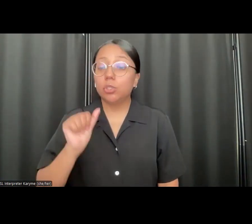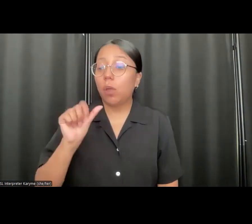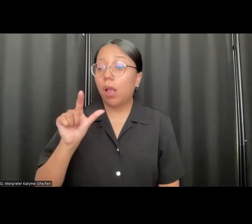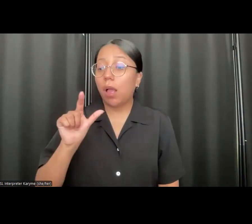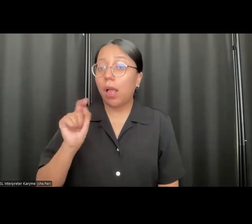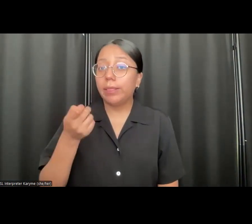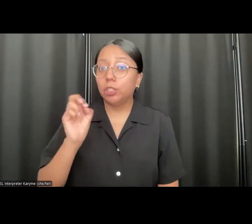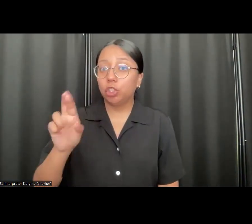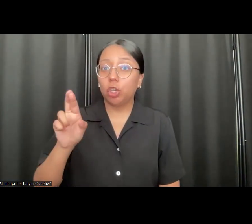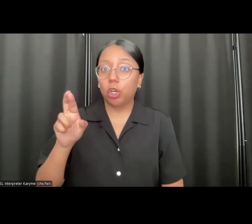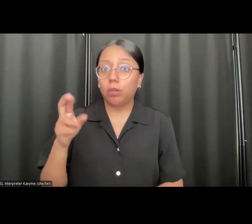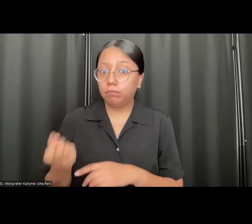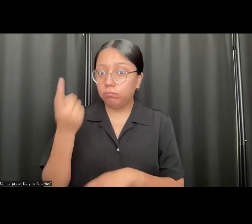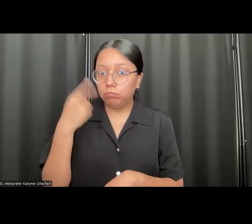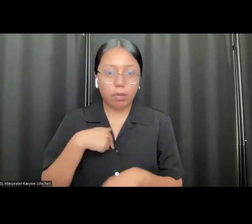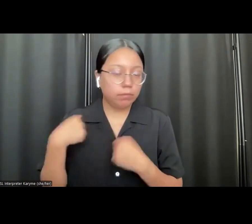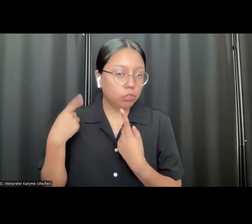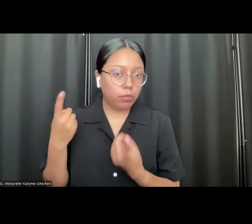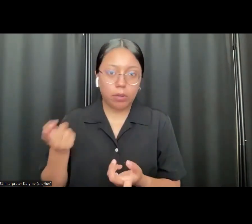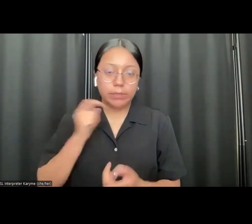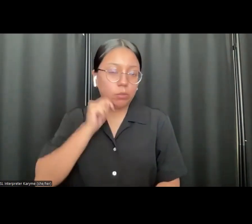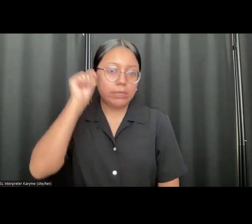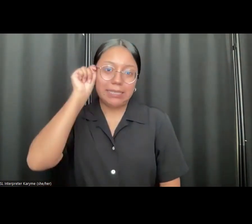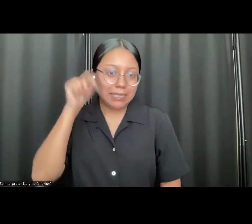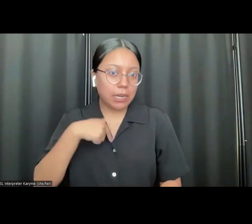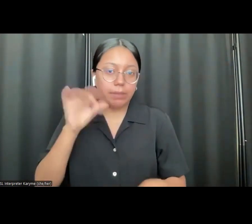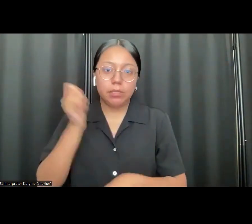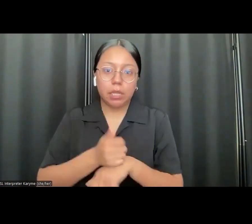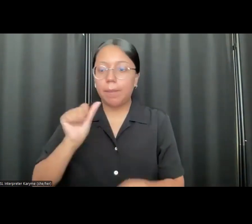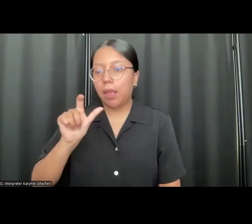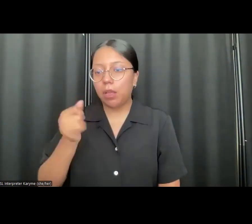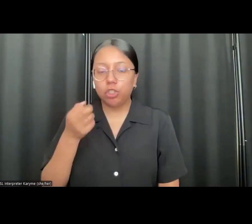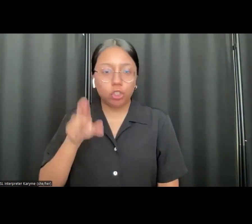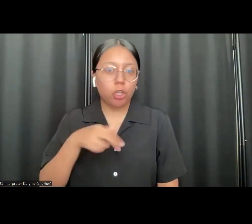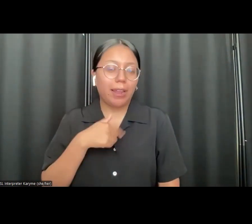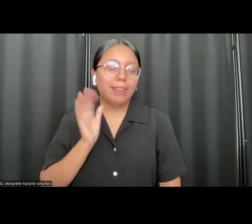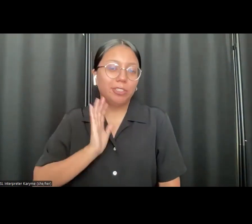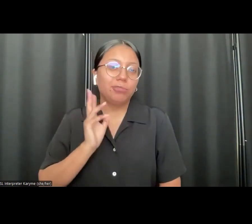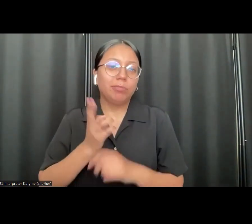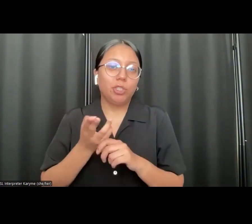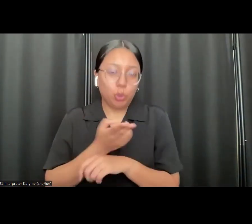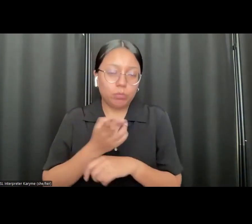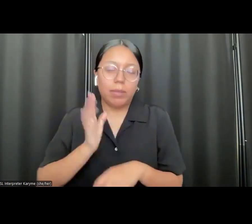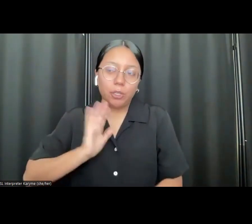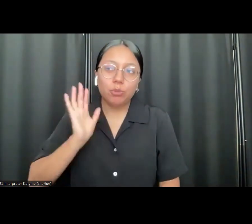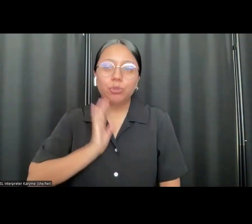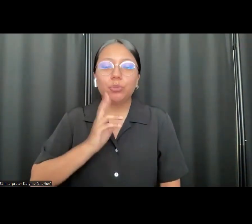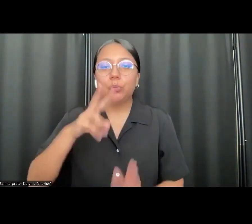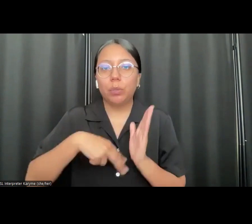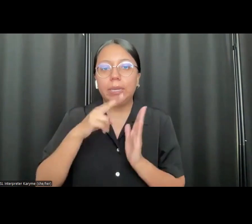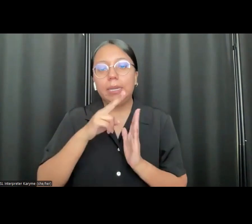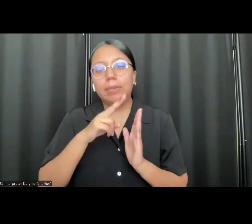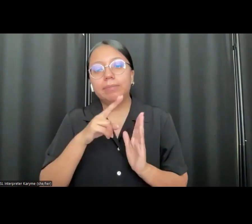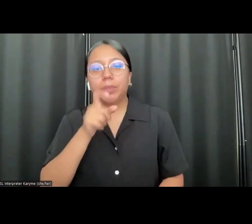I was a teenager reading witch books from the library. And when I was at my sickest and most isolated in my